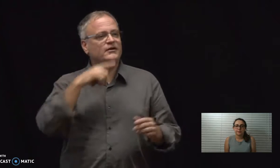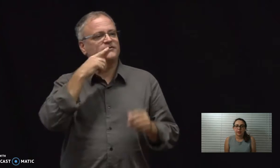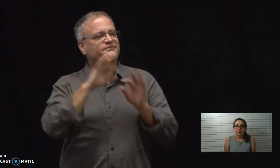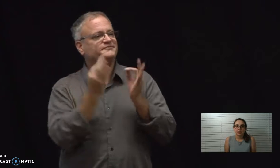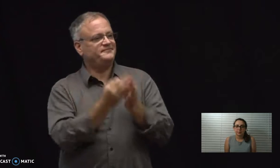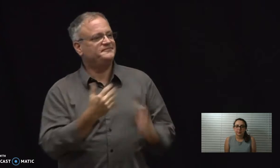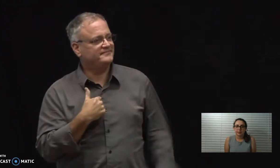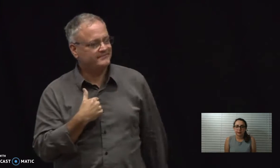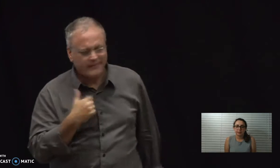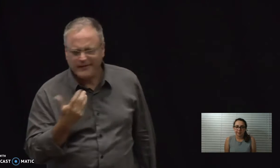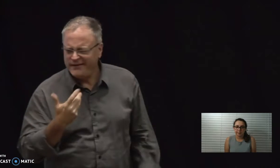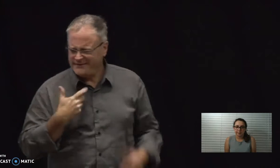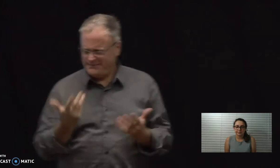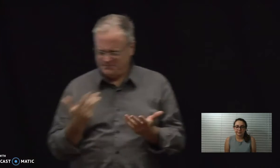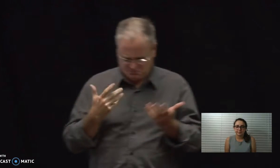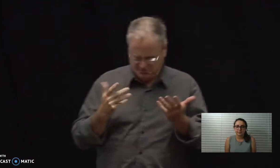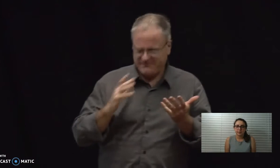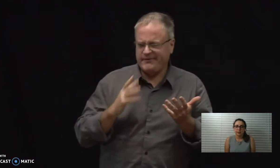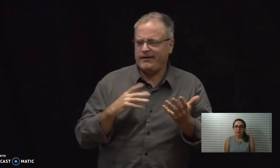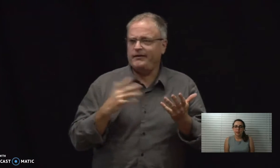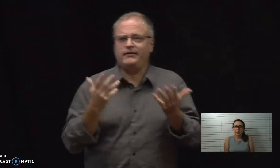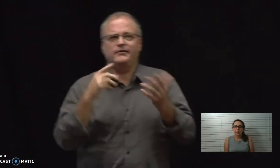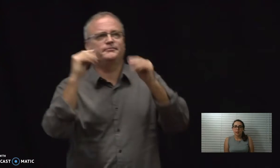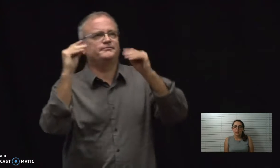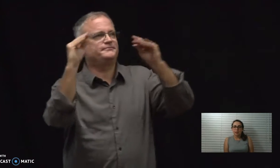So, I grew up in a hearing family.